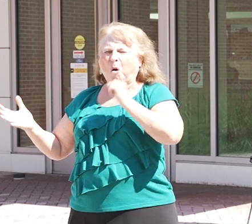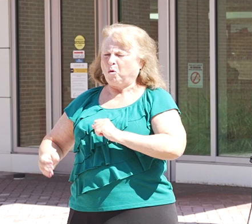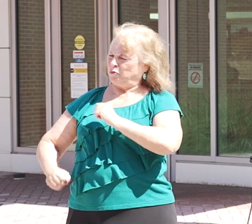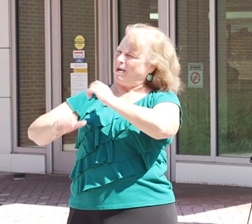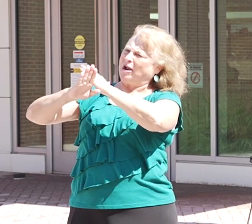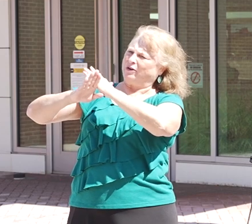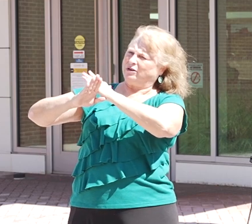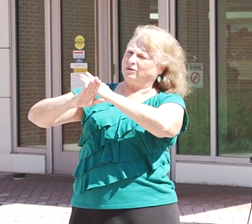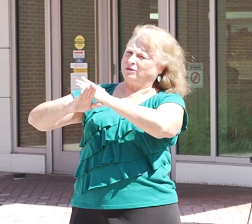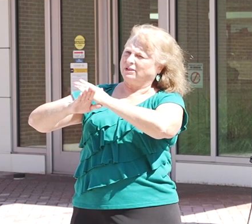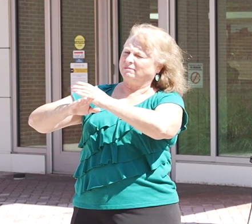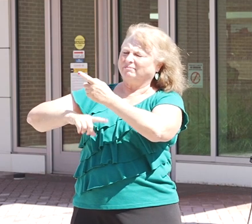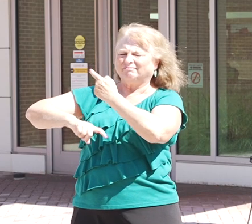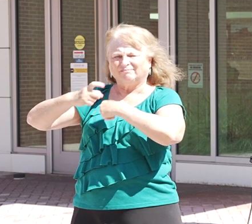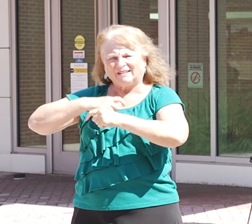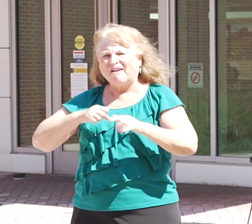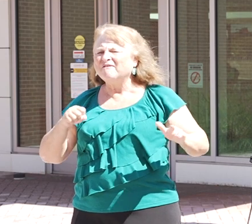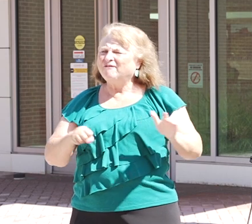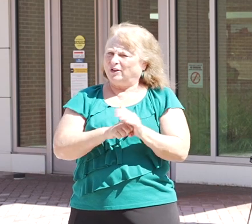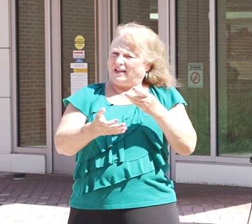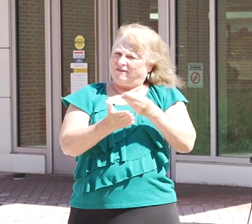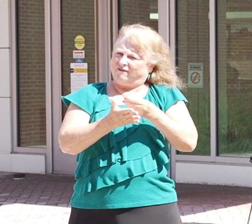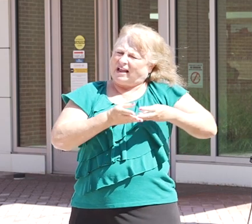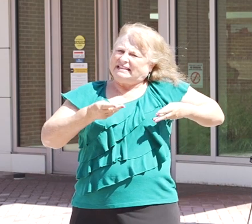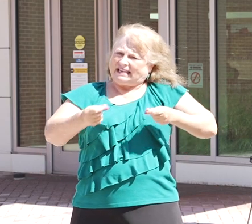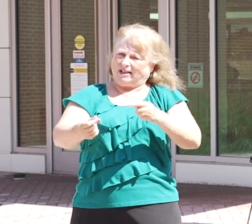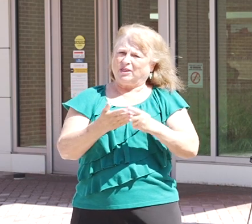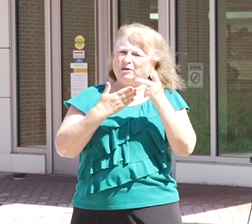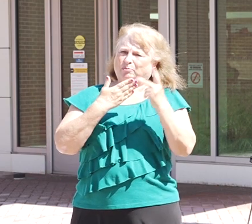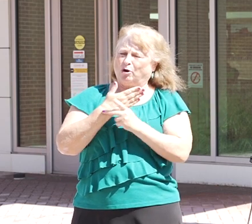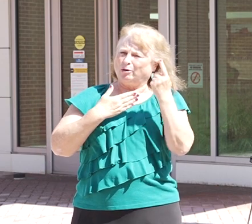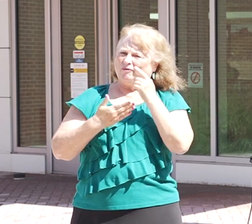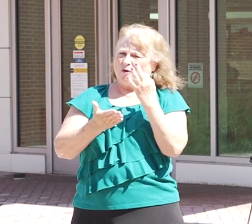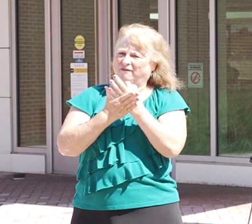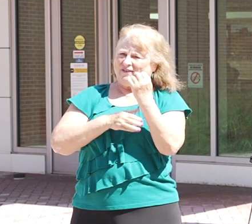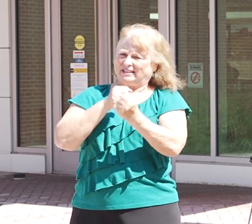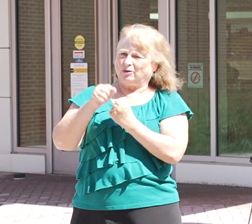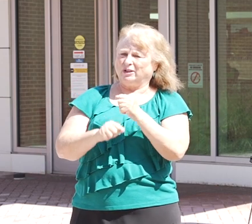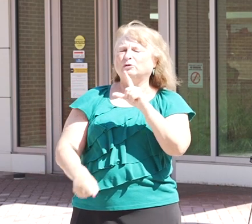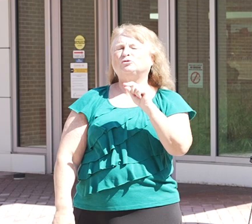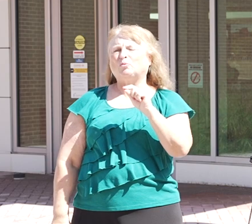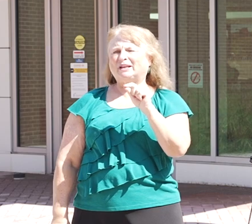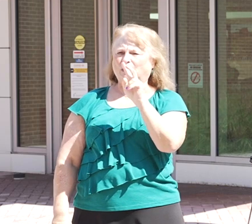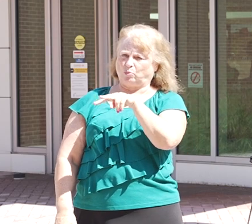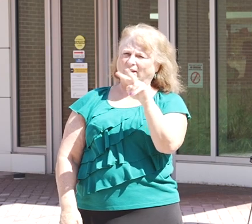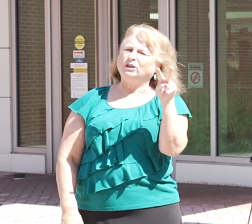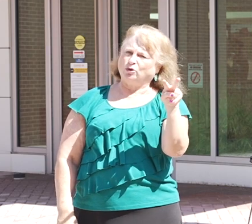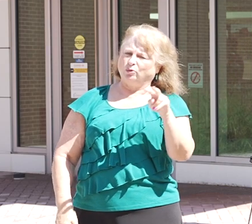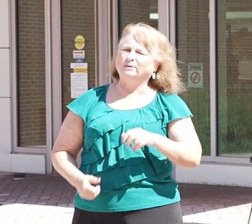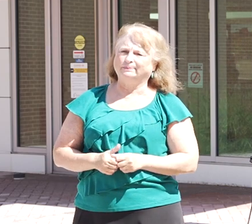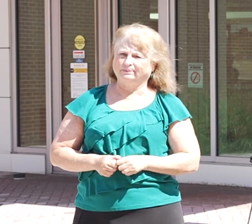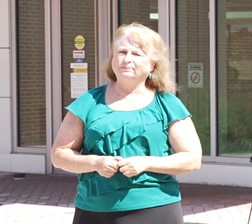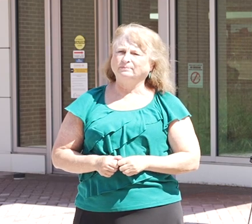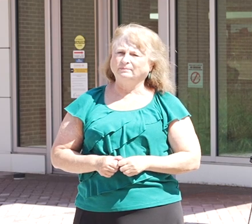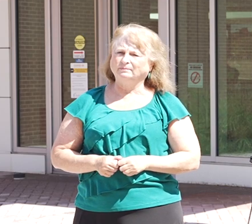barriers and fully funding the program in fiscal year 2022.